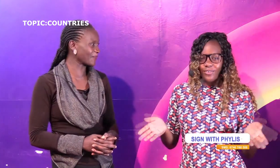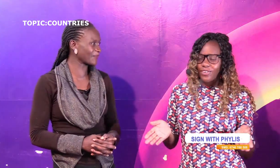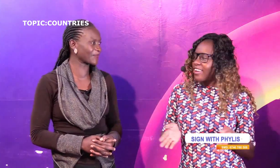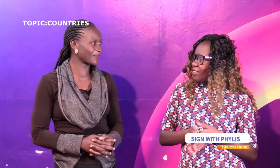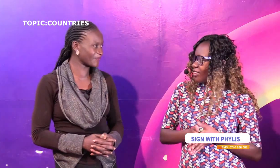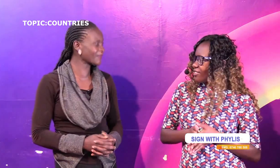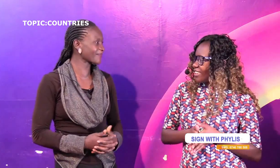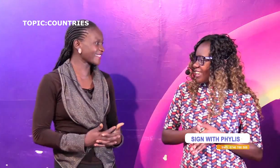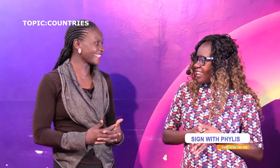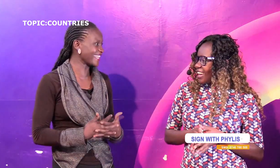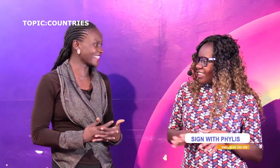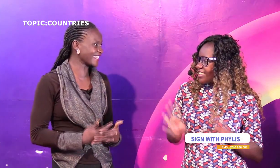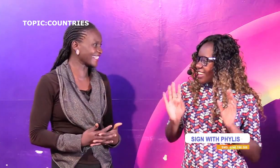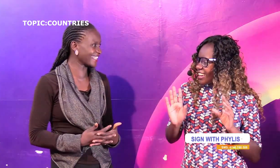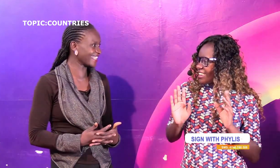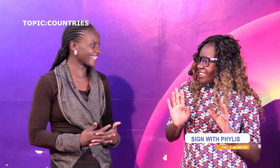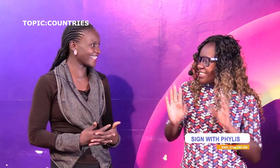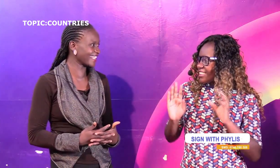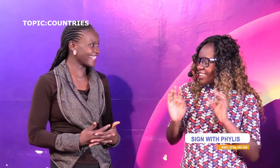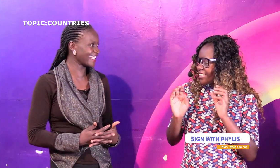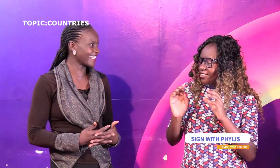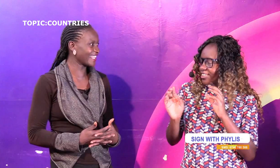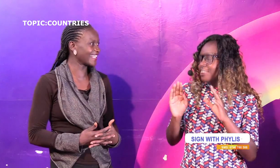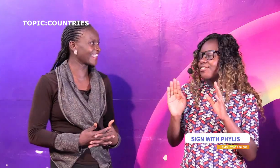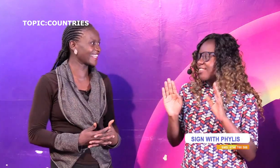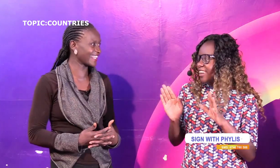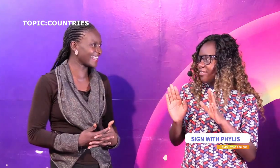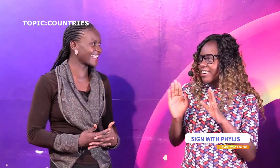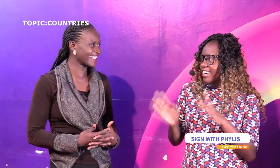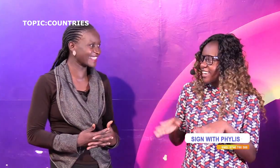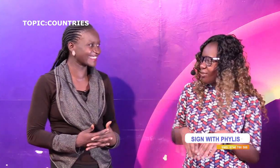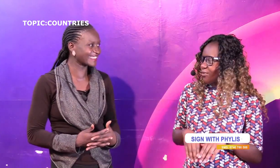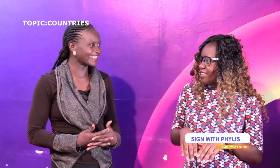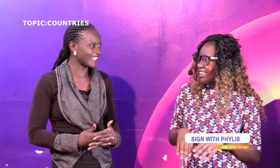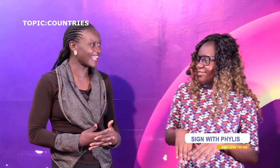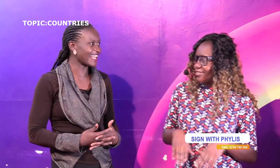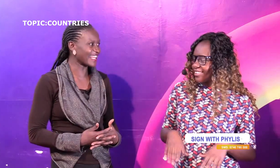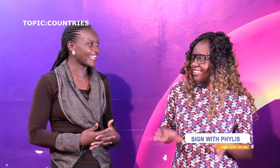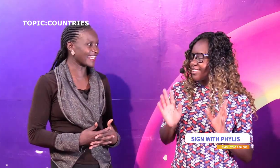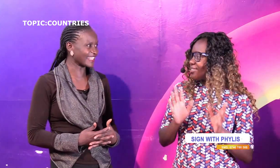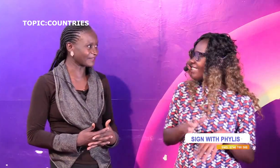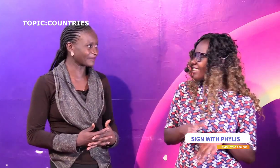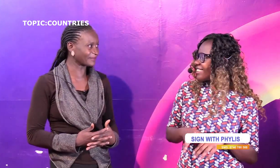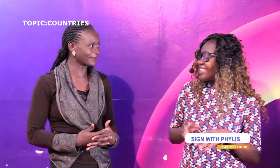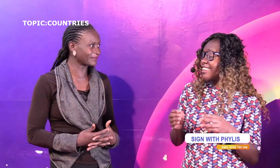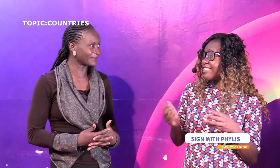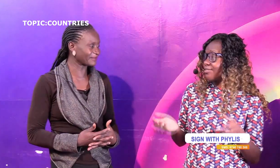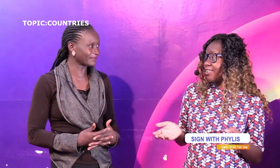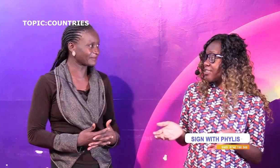me today. Yes. I think I can start or try to have a recap of the lesson, since it's quite interesting and it's actually